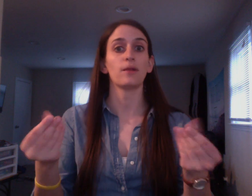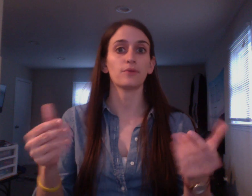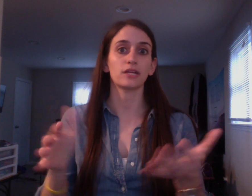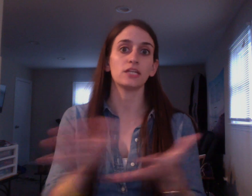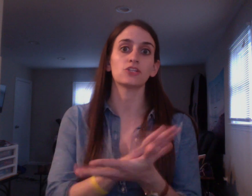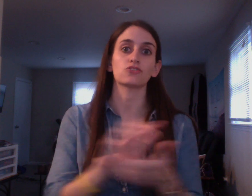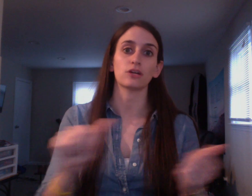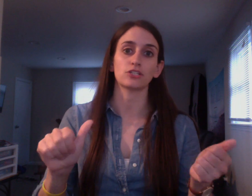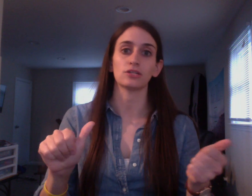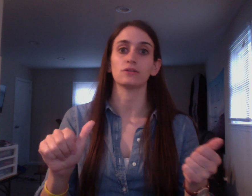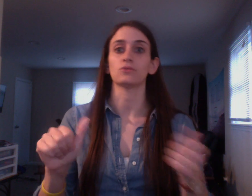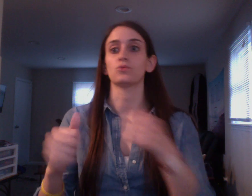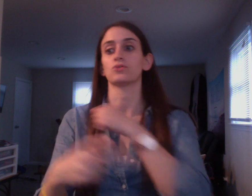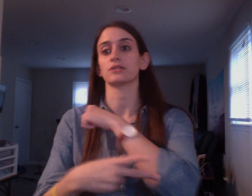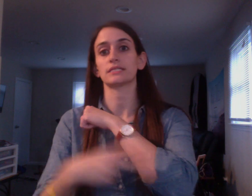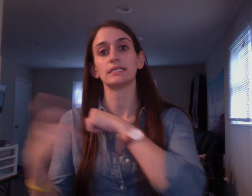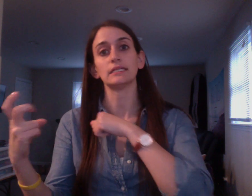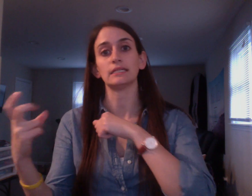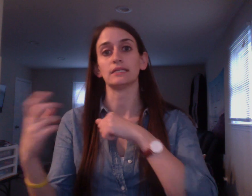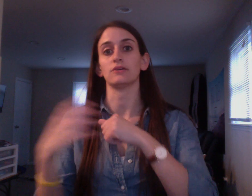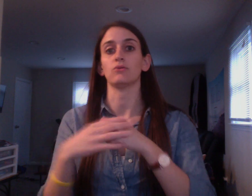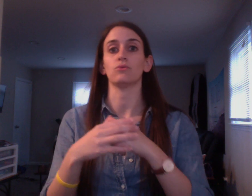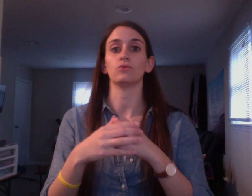property destruction, or stealing, or